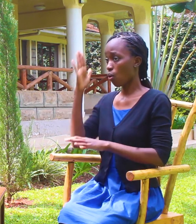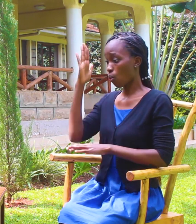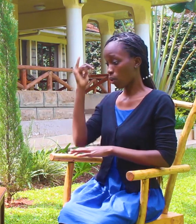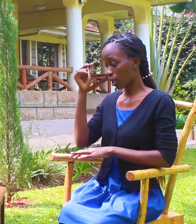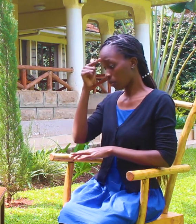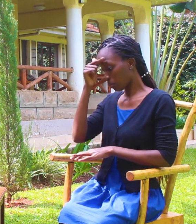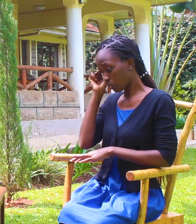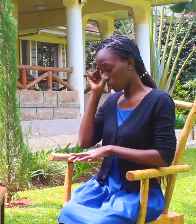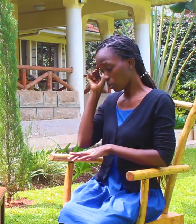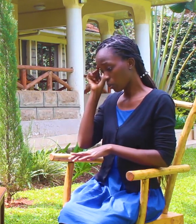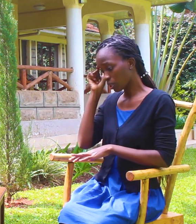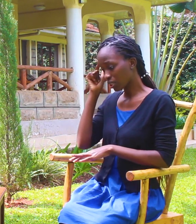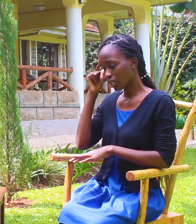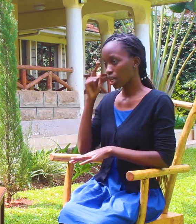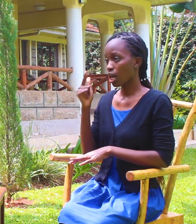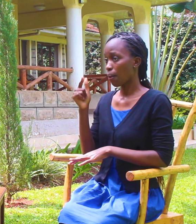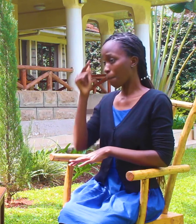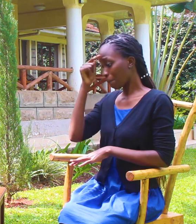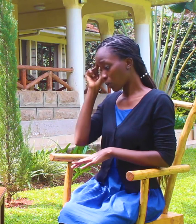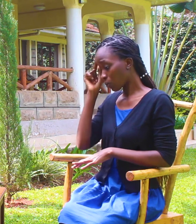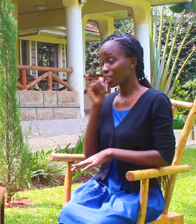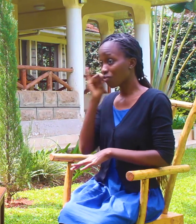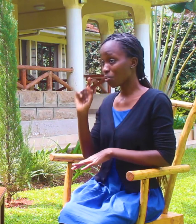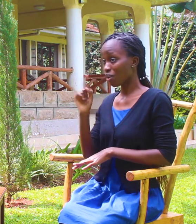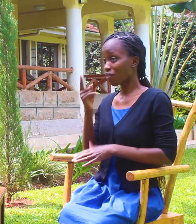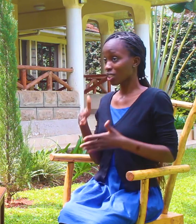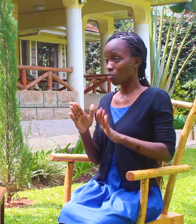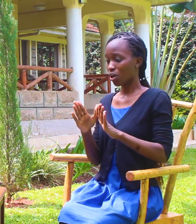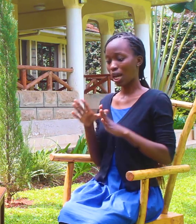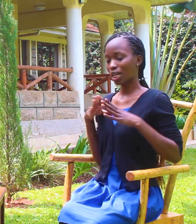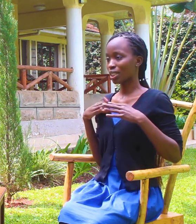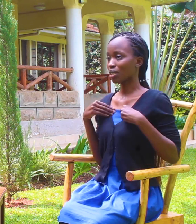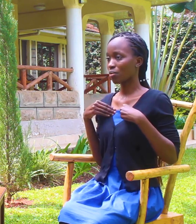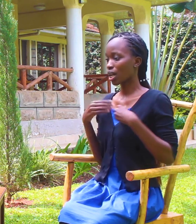parent, being the firstborn, I just embraced it, and I worked with her.